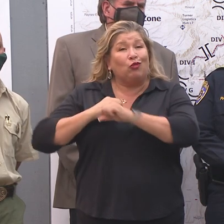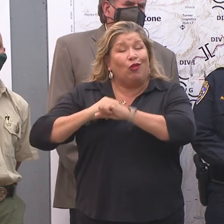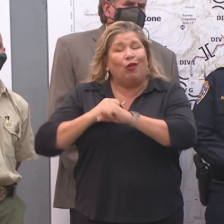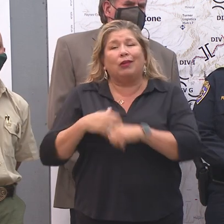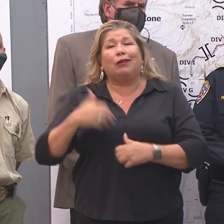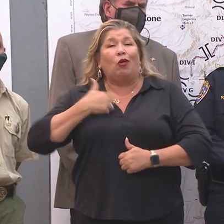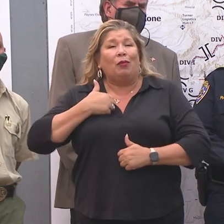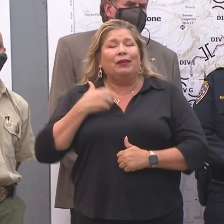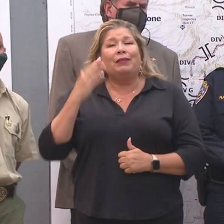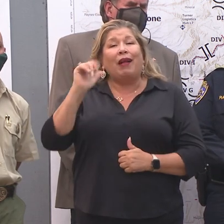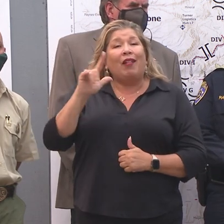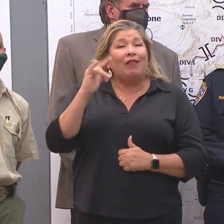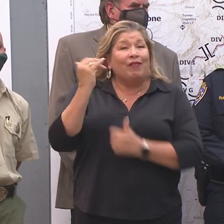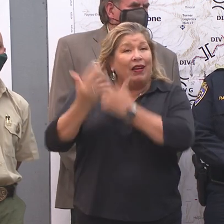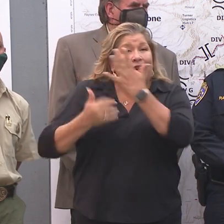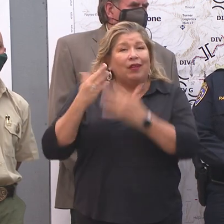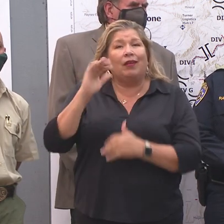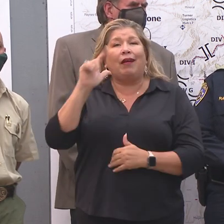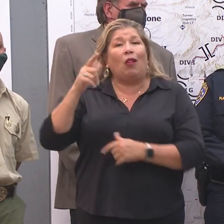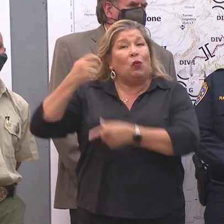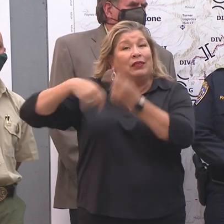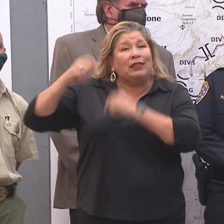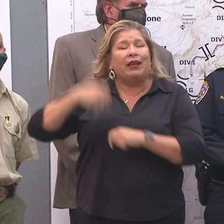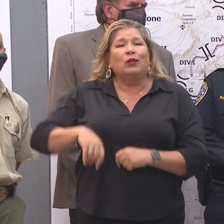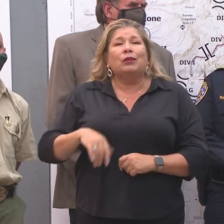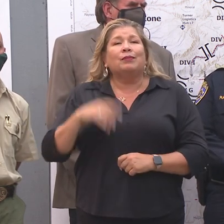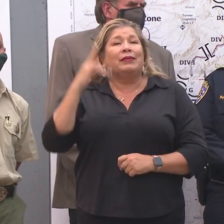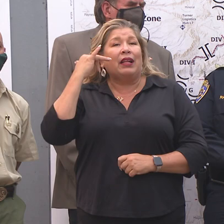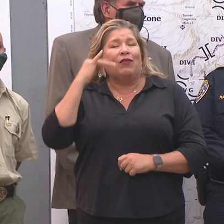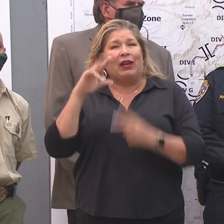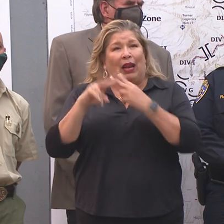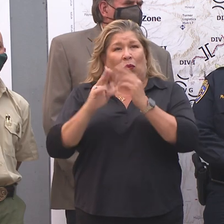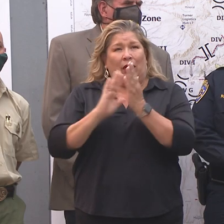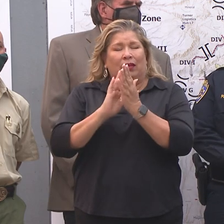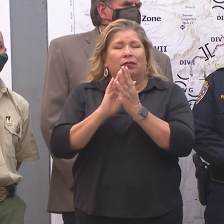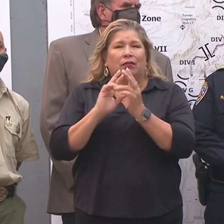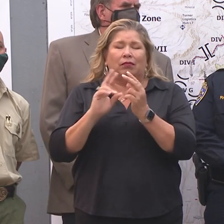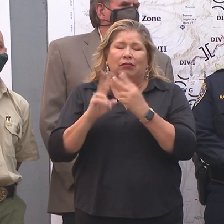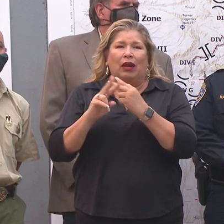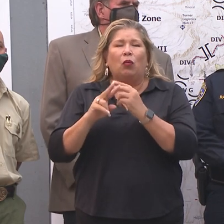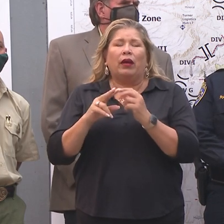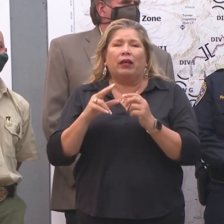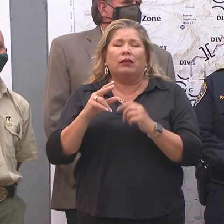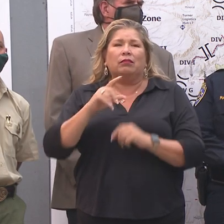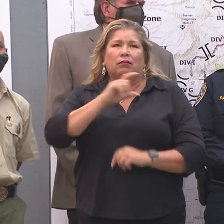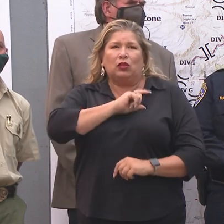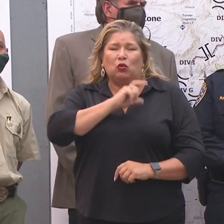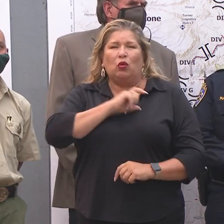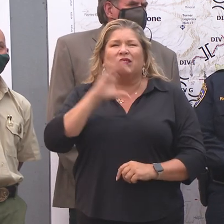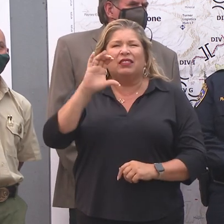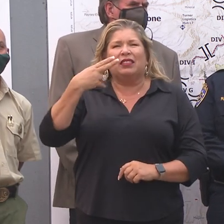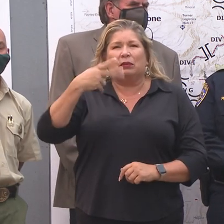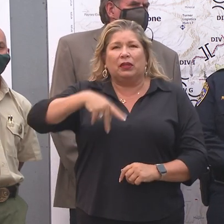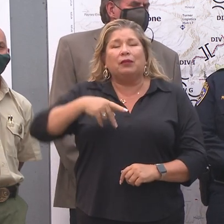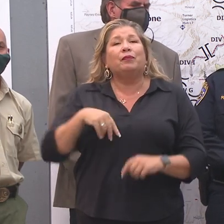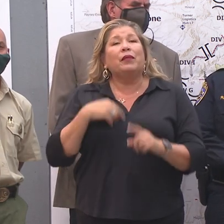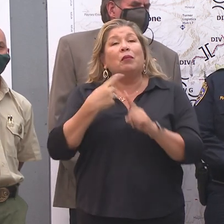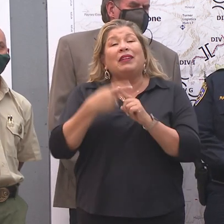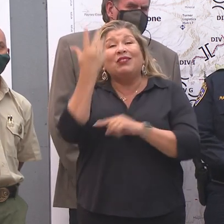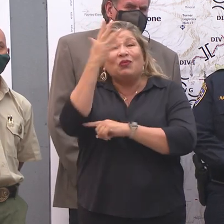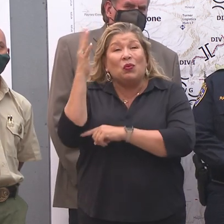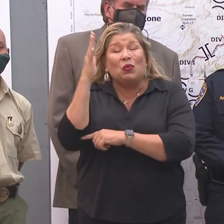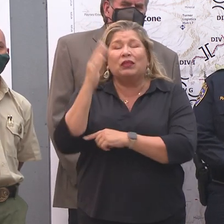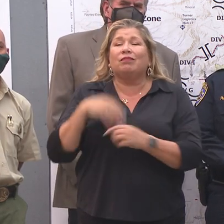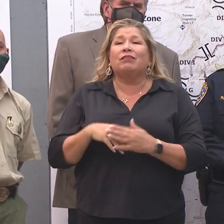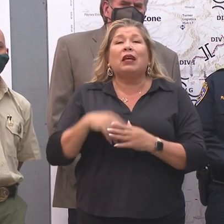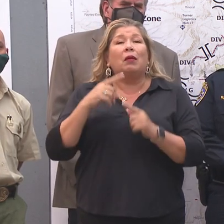Cal Recycle, and California Highway Patrol, as well as our partners from the U.S. Forest Service and our elected